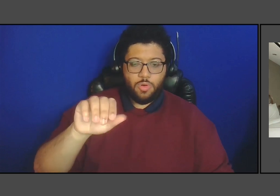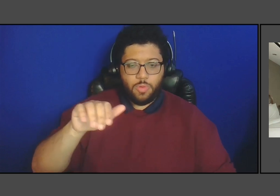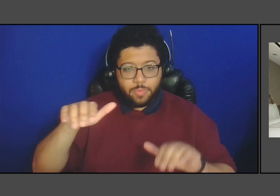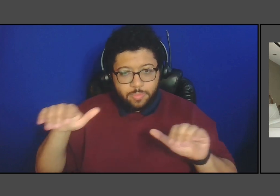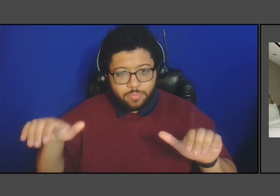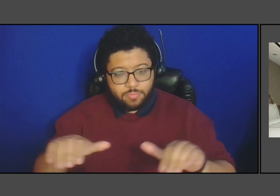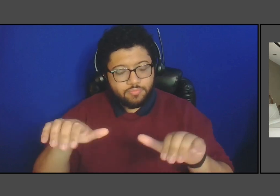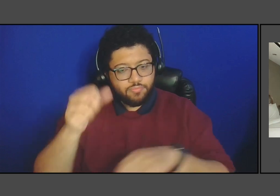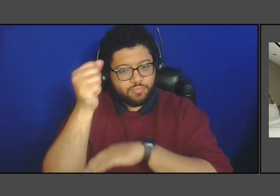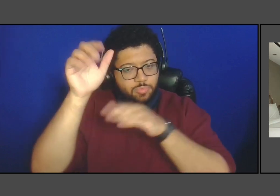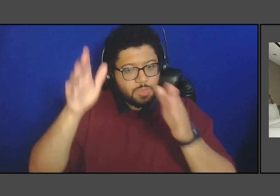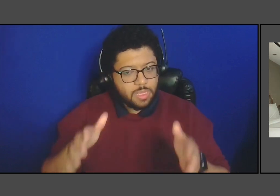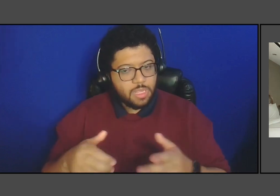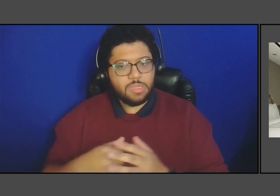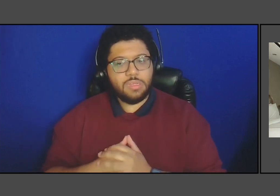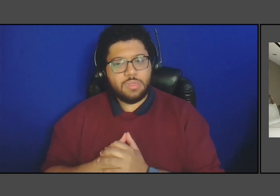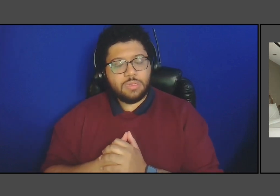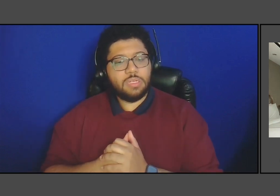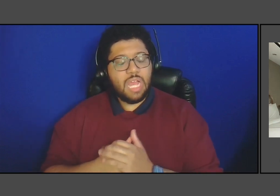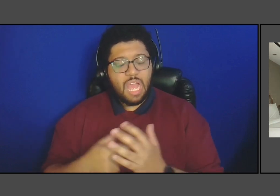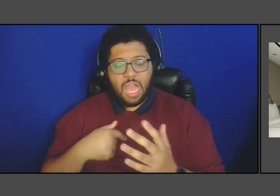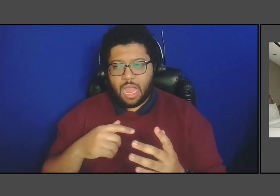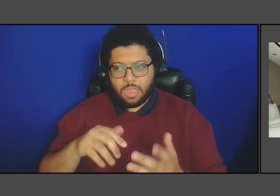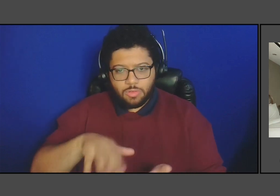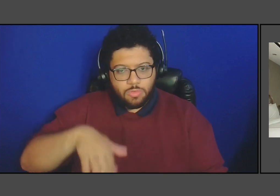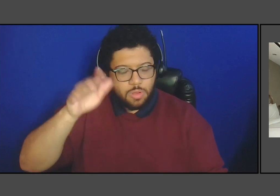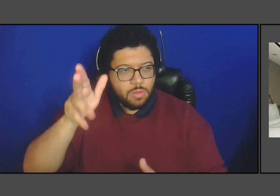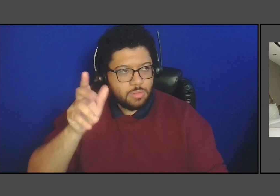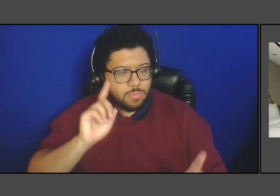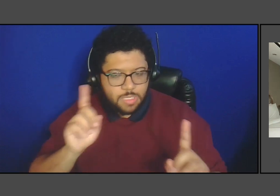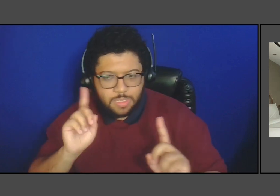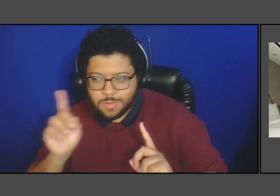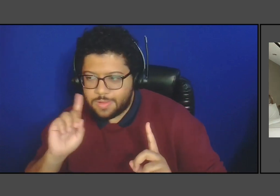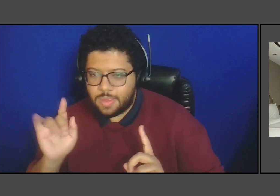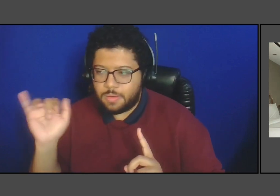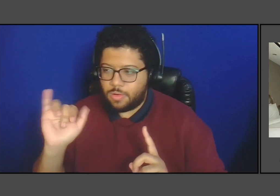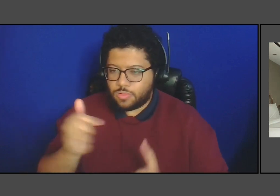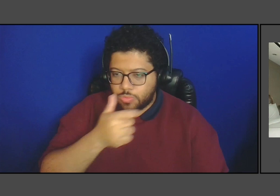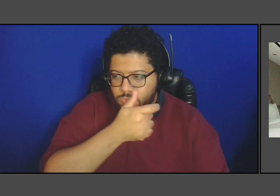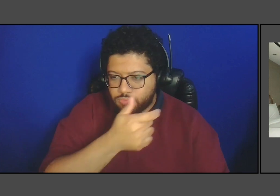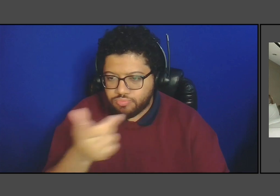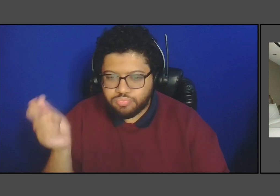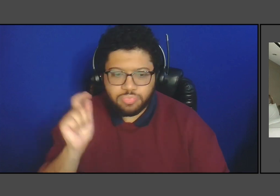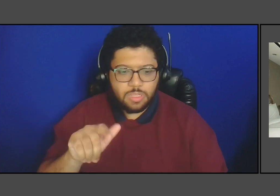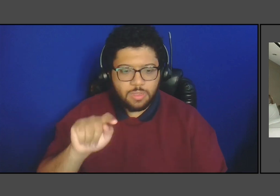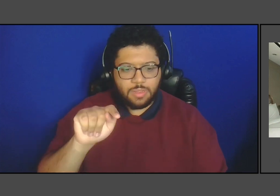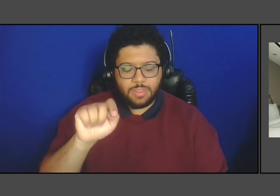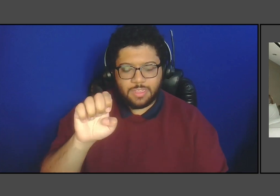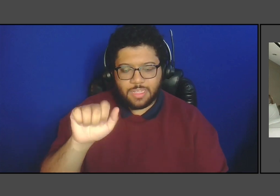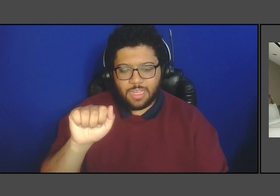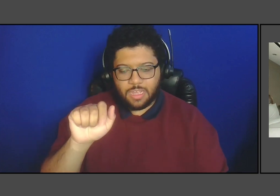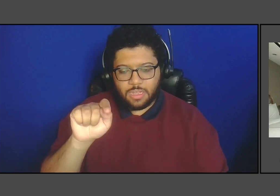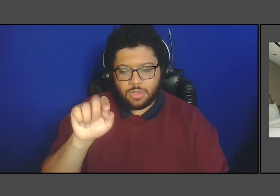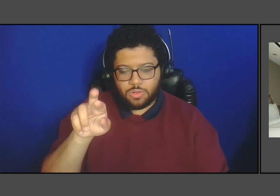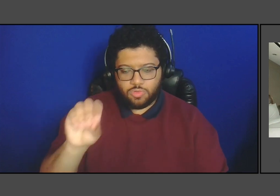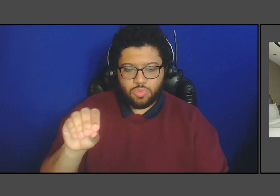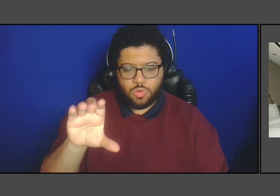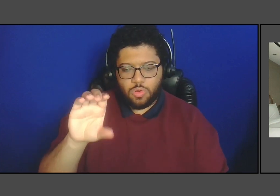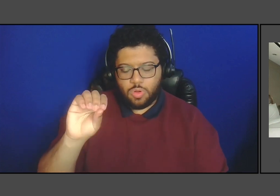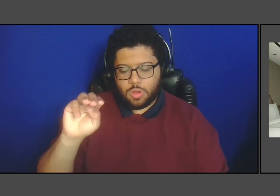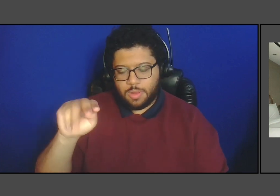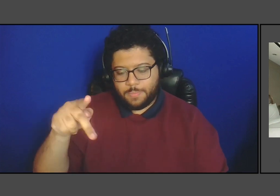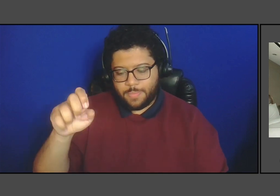hearing about and then getting to watch some of the work of the Teatro Campesino on film, and watching the